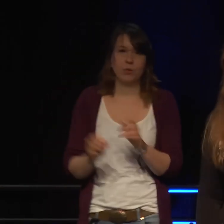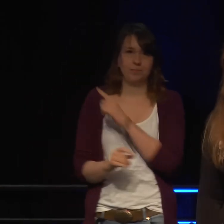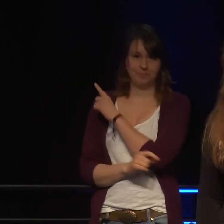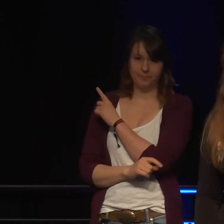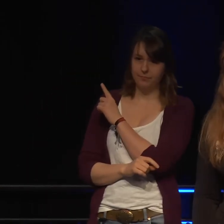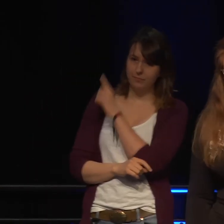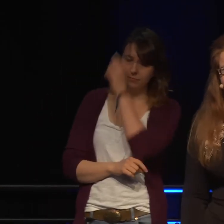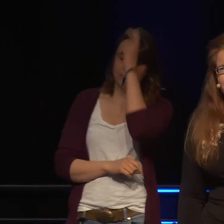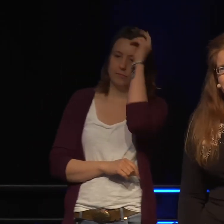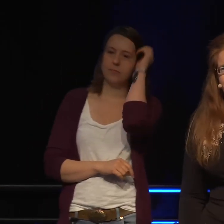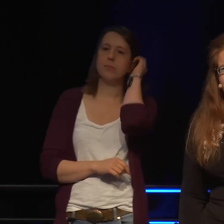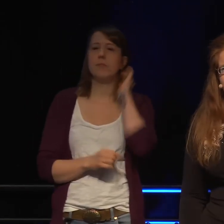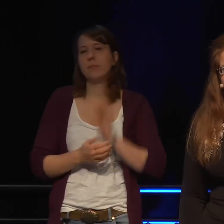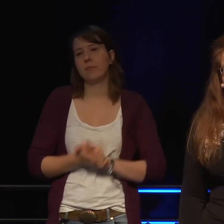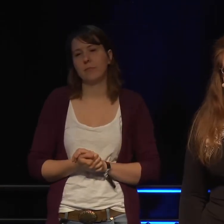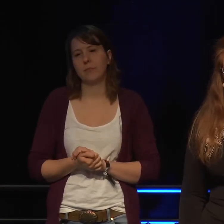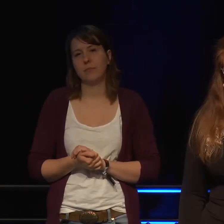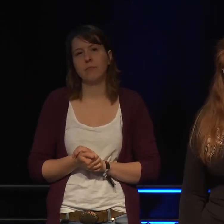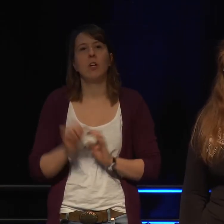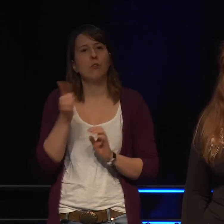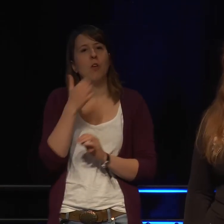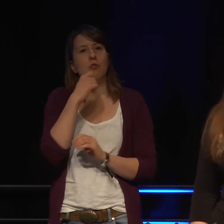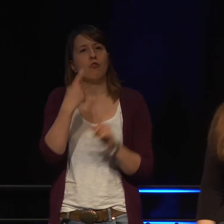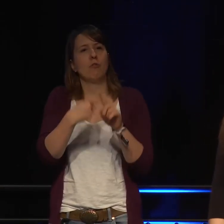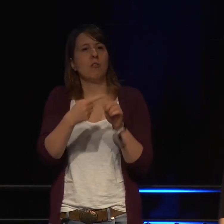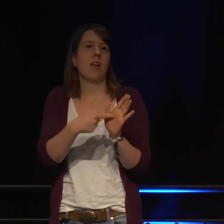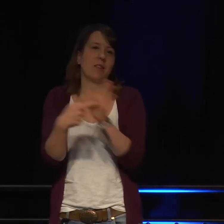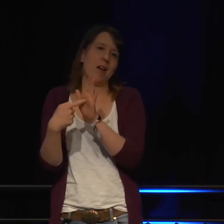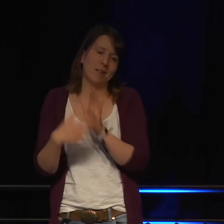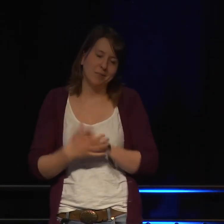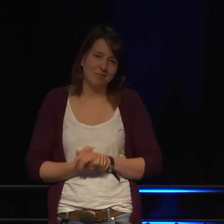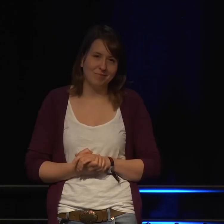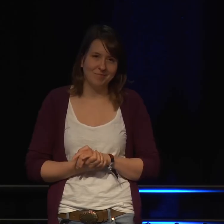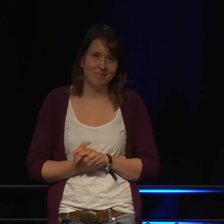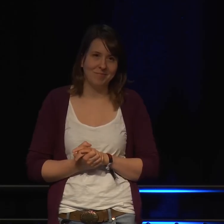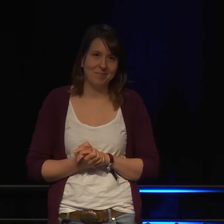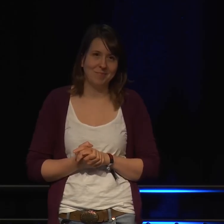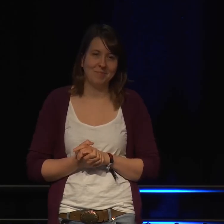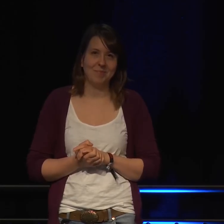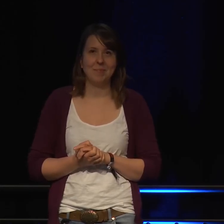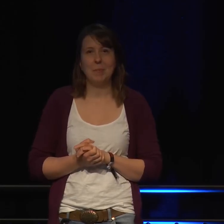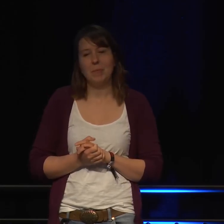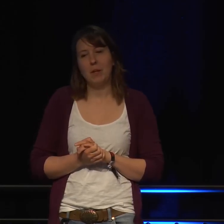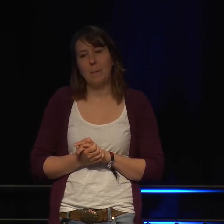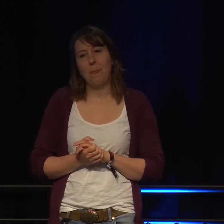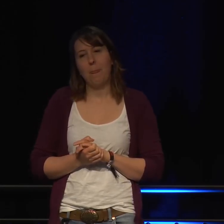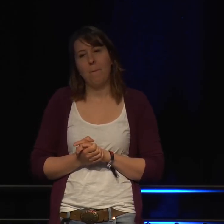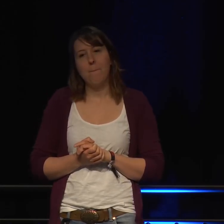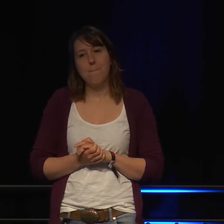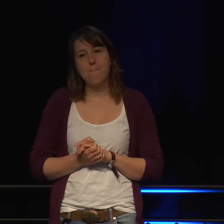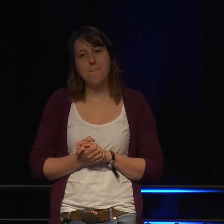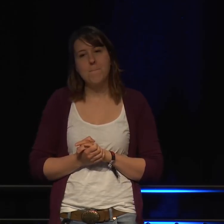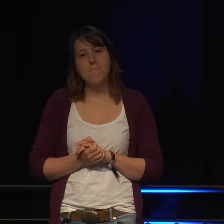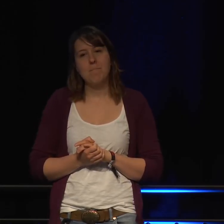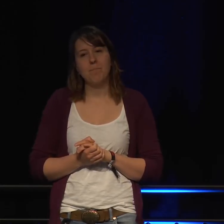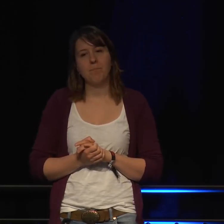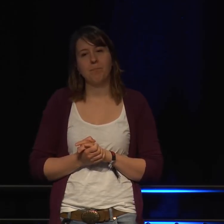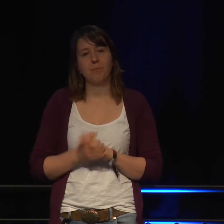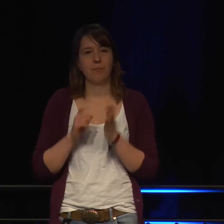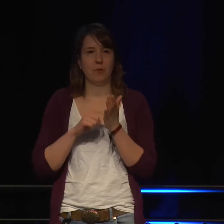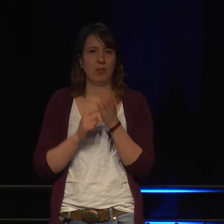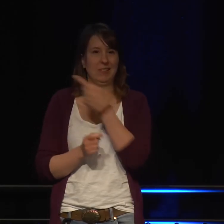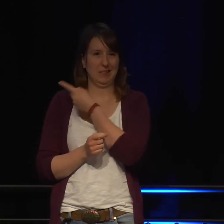I want to start with a few numbers. Because these numbers show the development